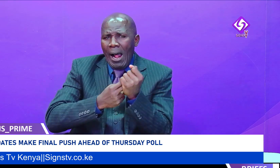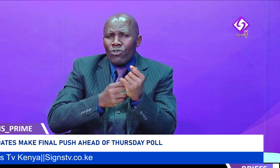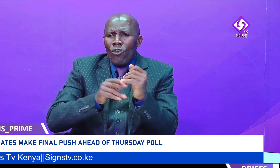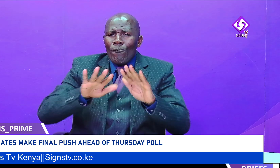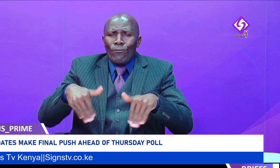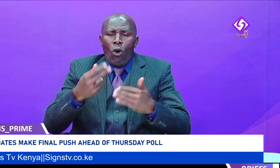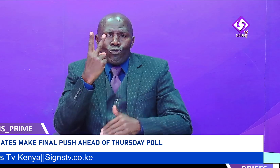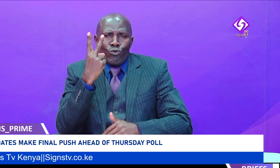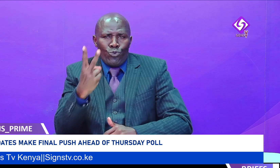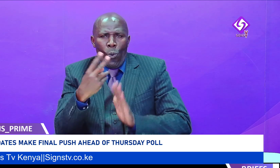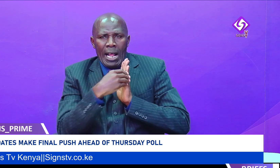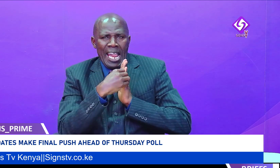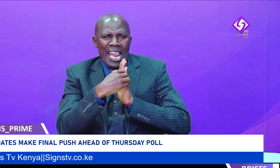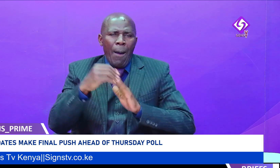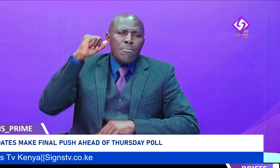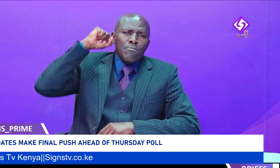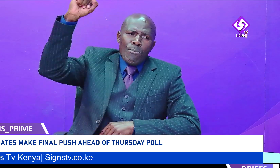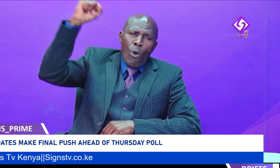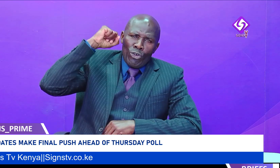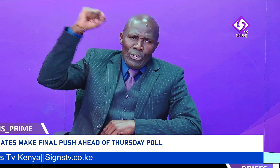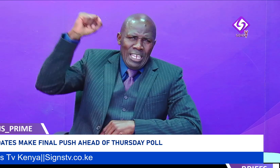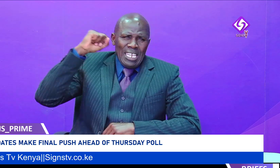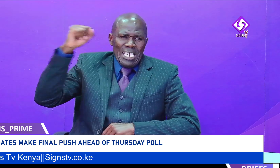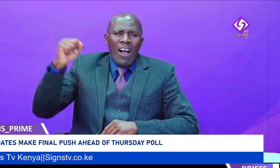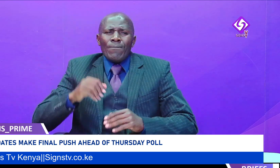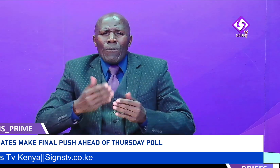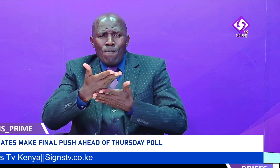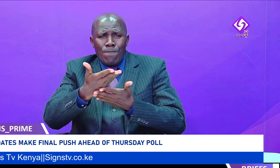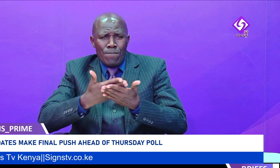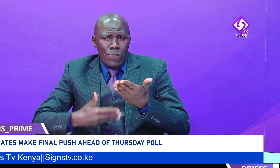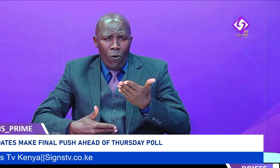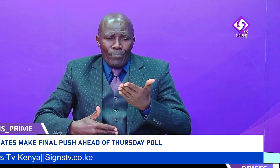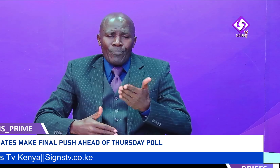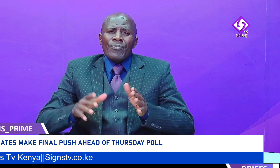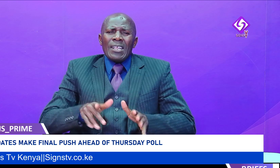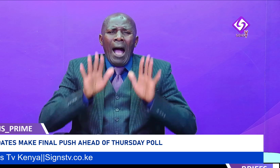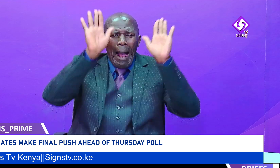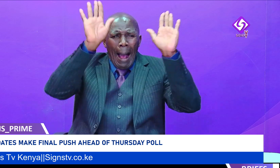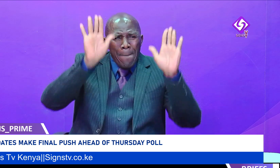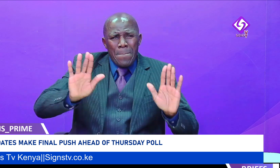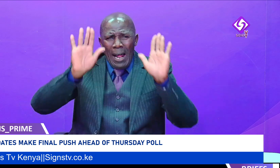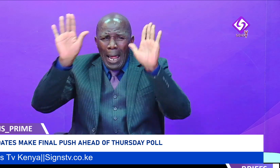efforts, particularly from the two main political formations.